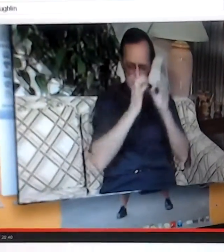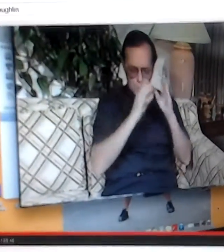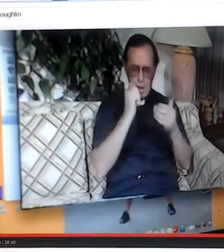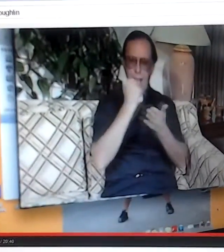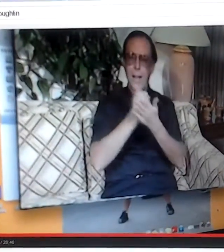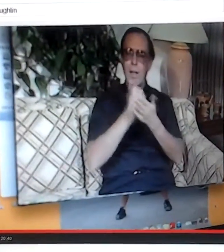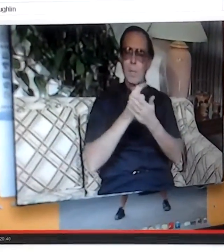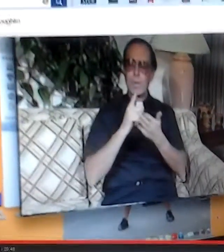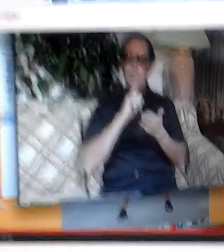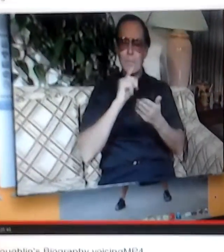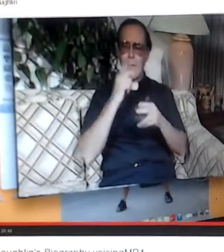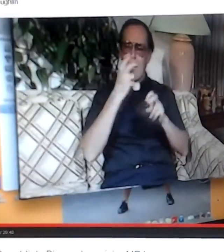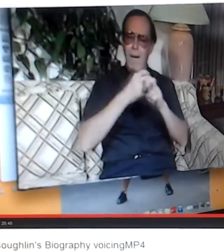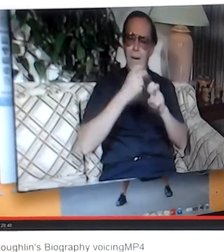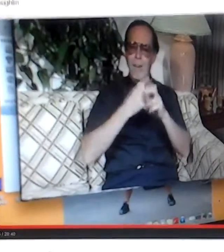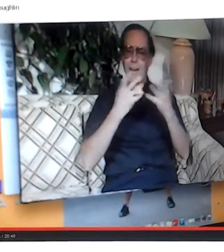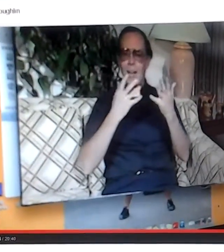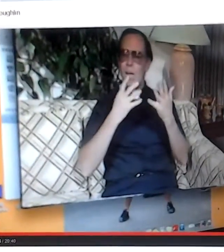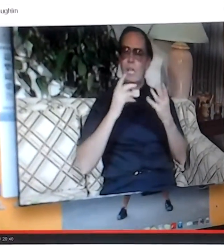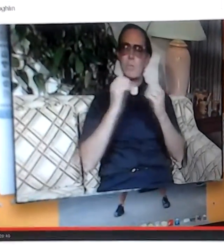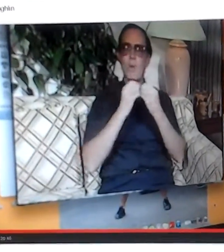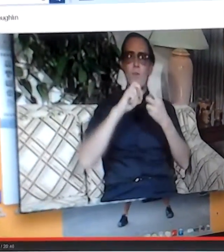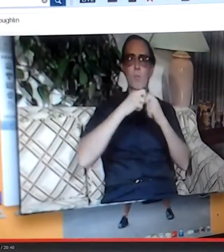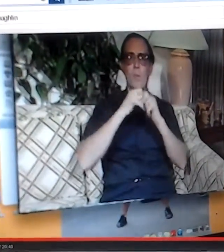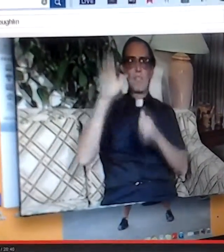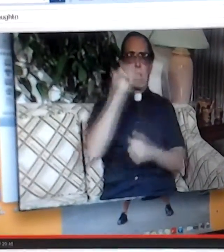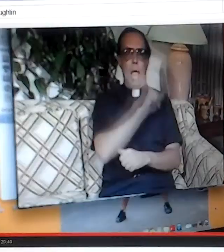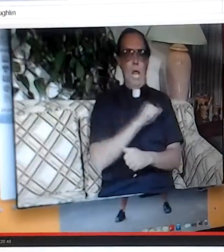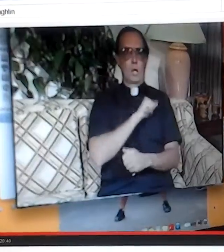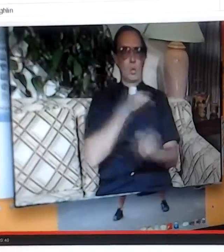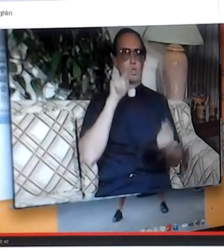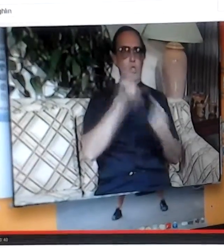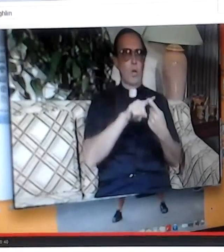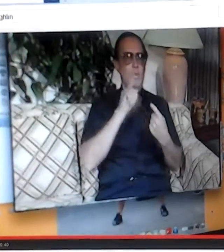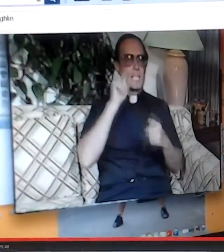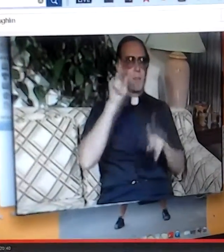I explained that I was oral and that I can communicate that way.